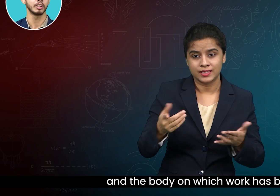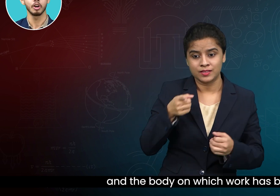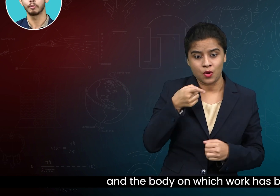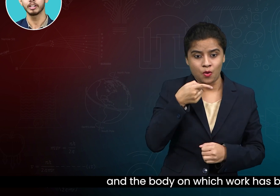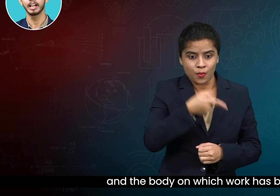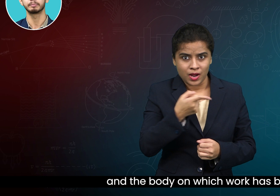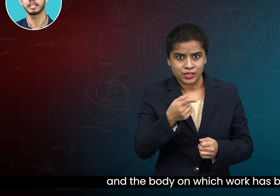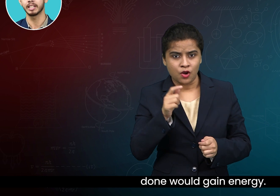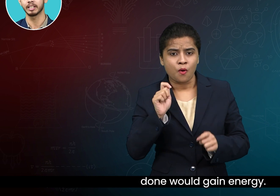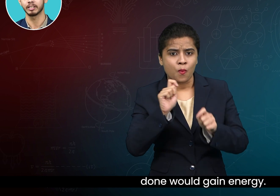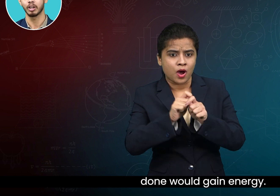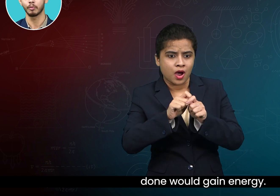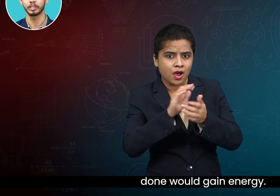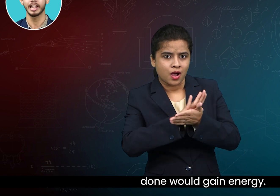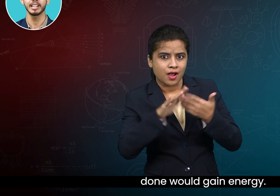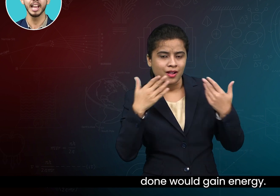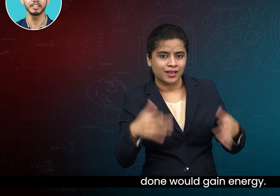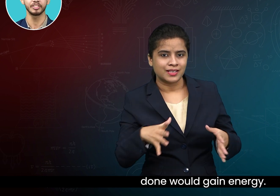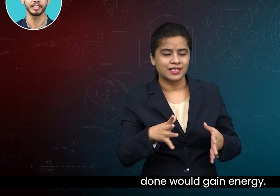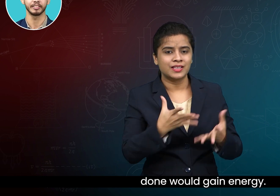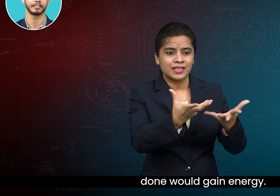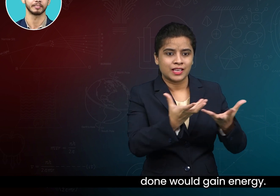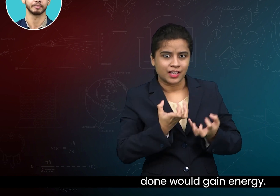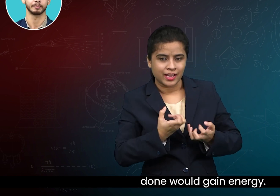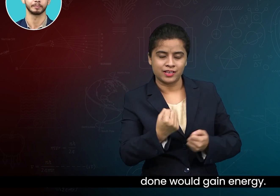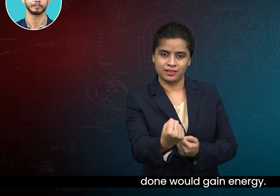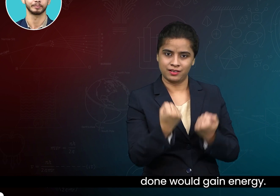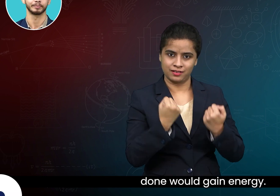which work has been done would gain energy.